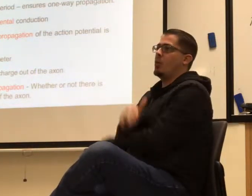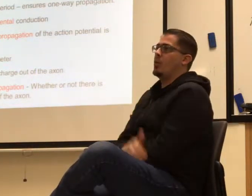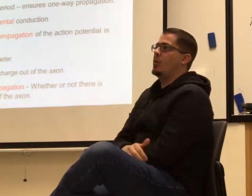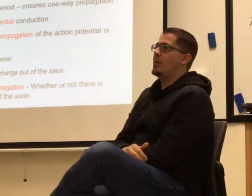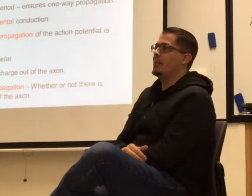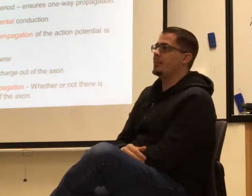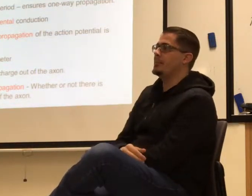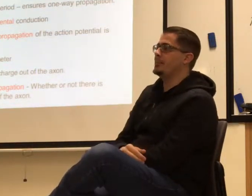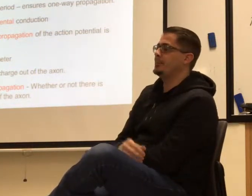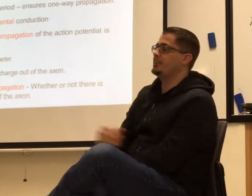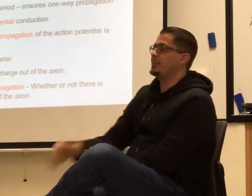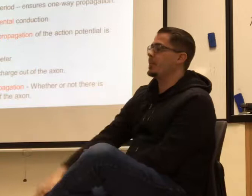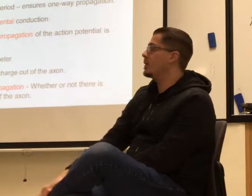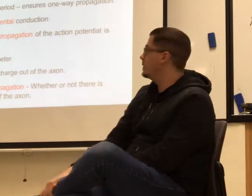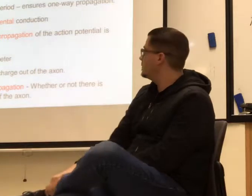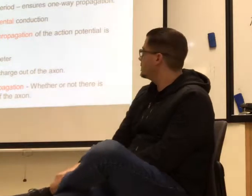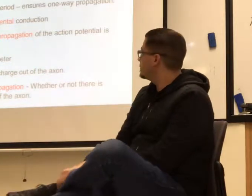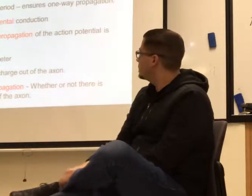conduction